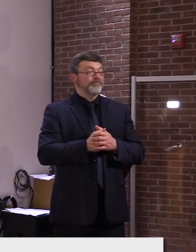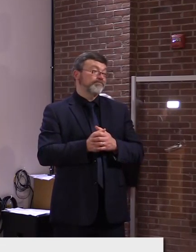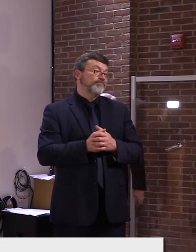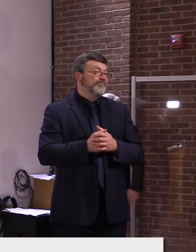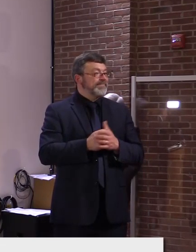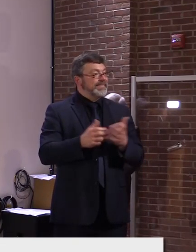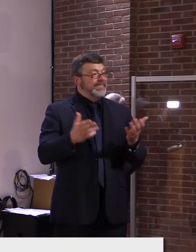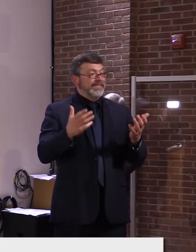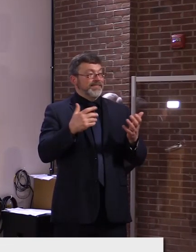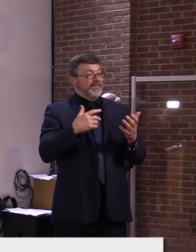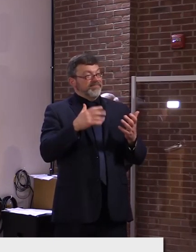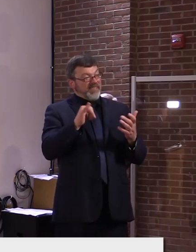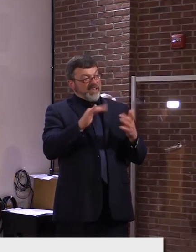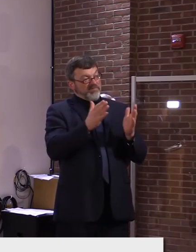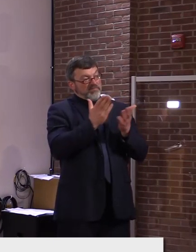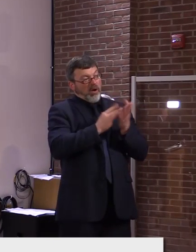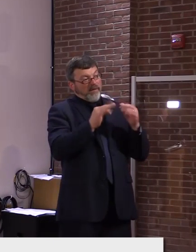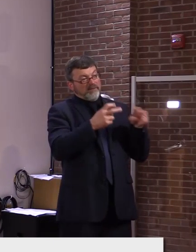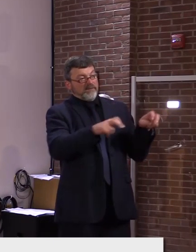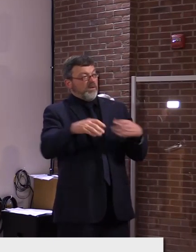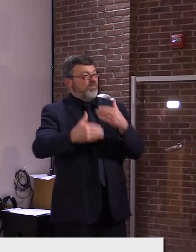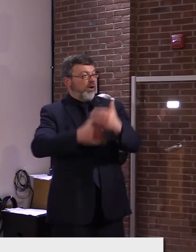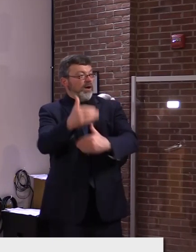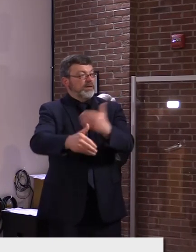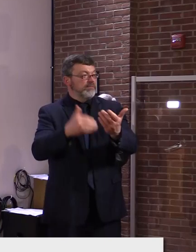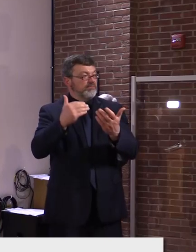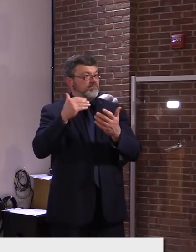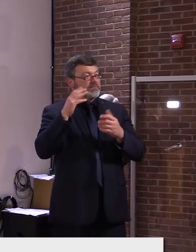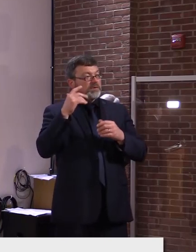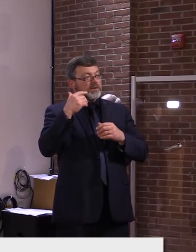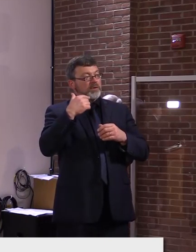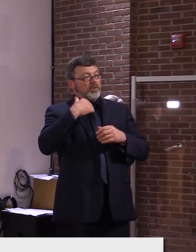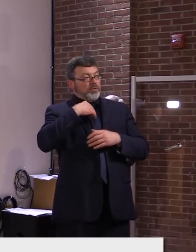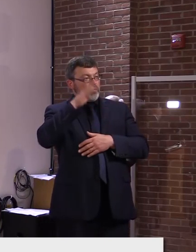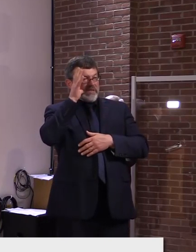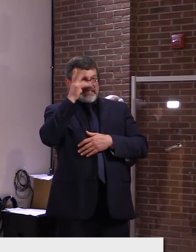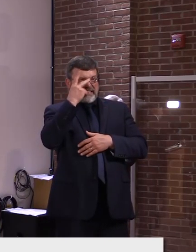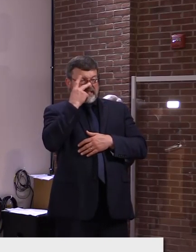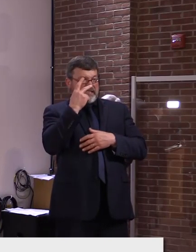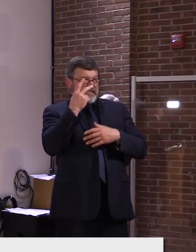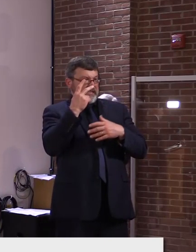be a lot of competition in the automotive and transportation sector.